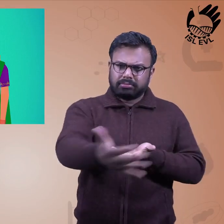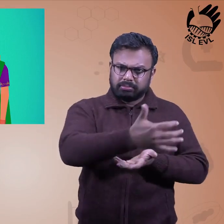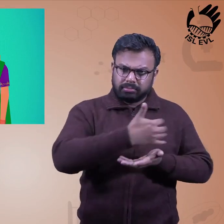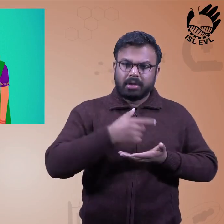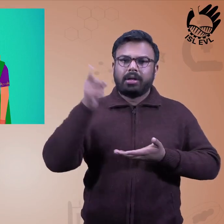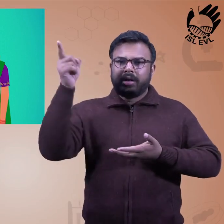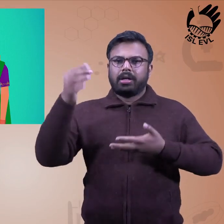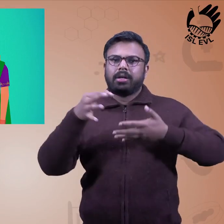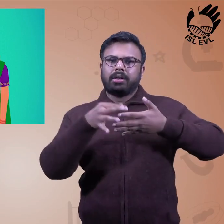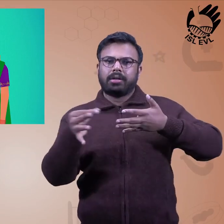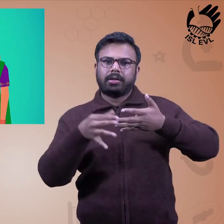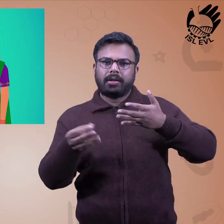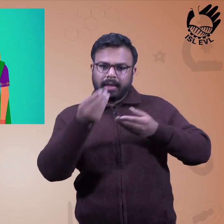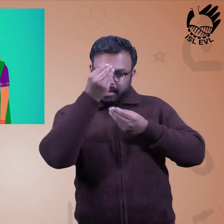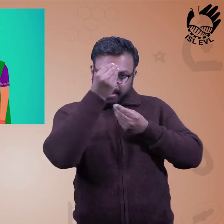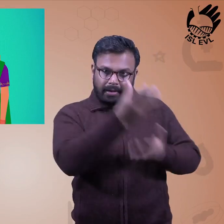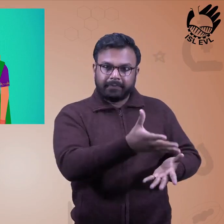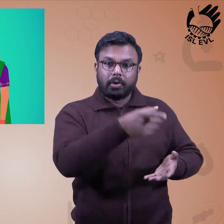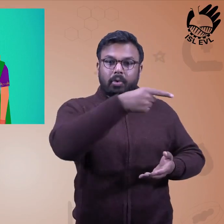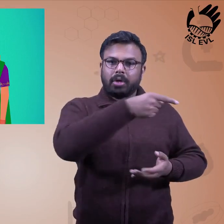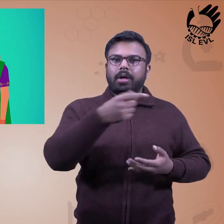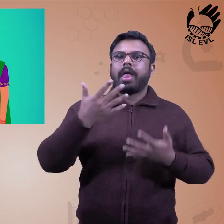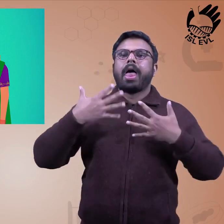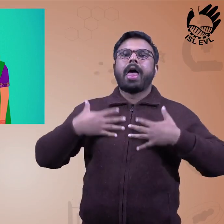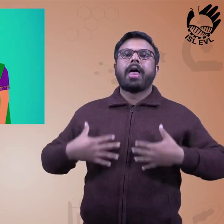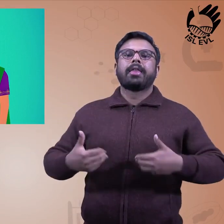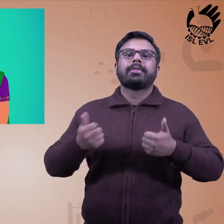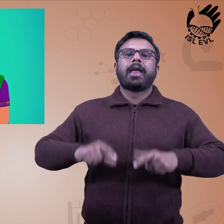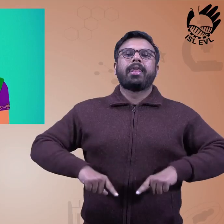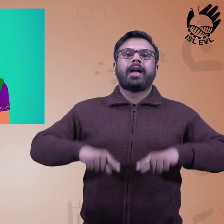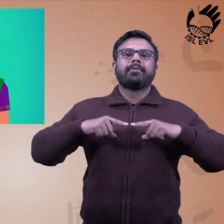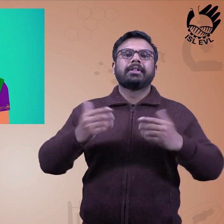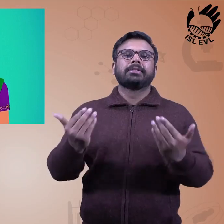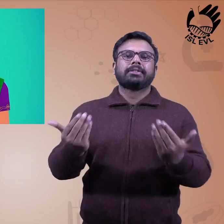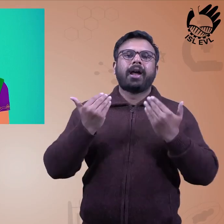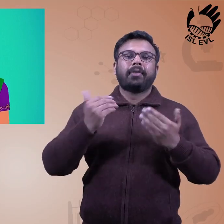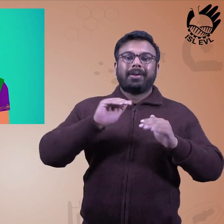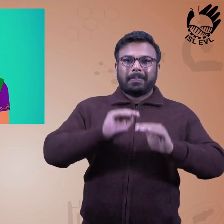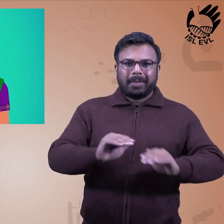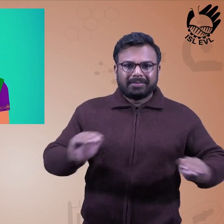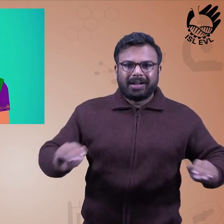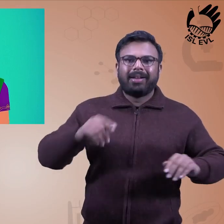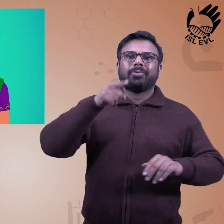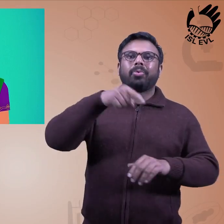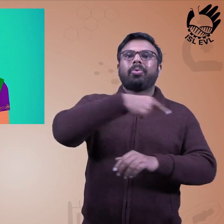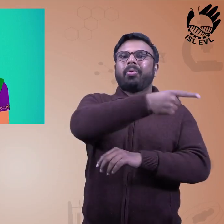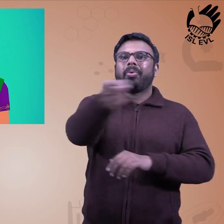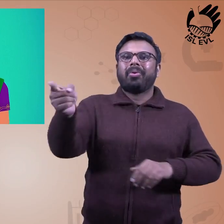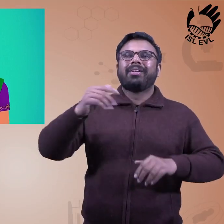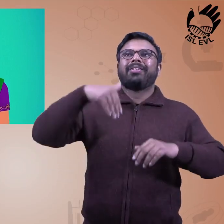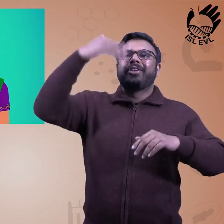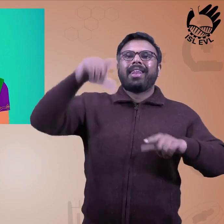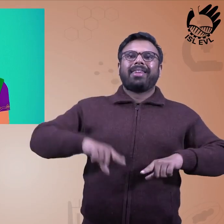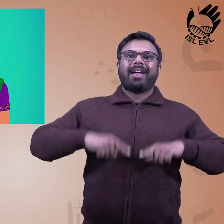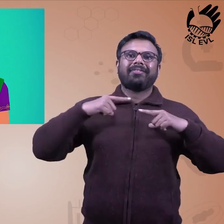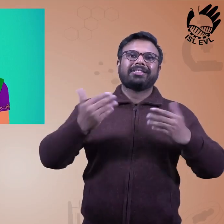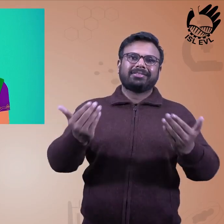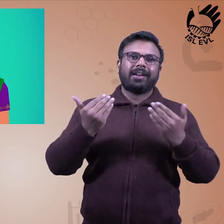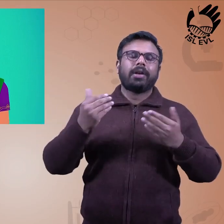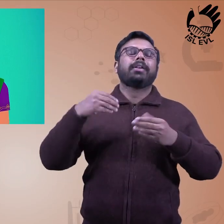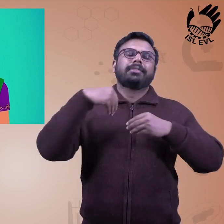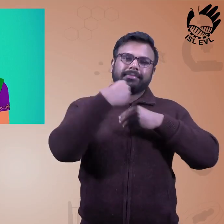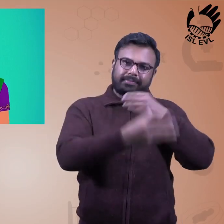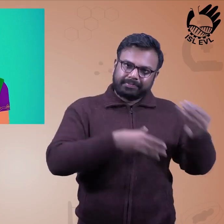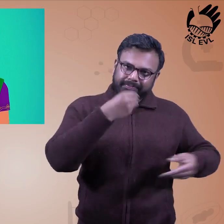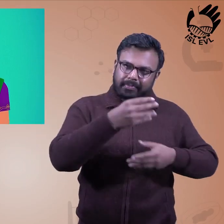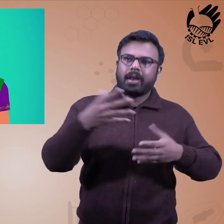to make an informed choice for the healthy life of your partner